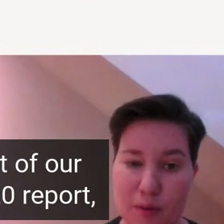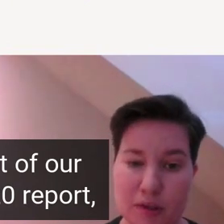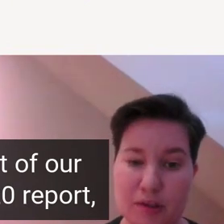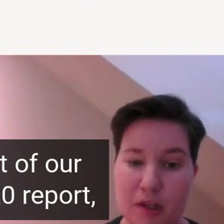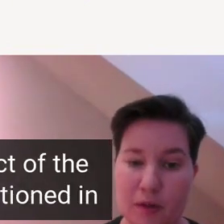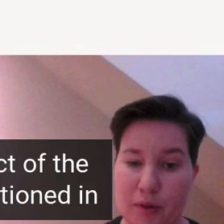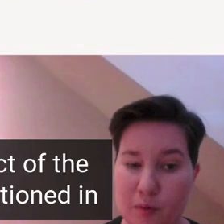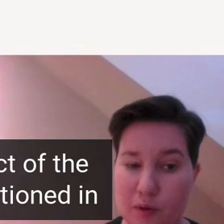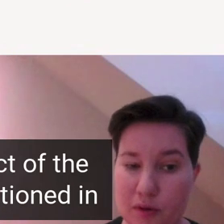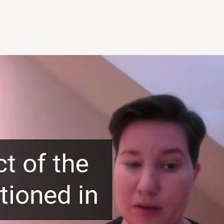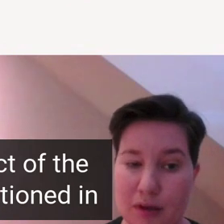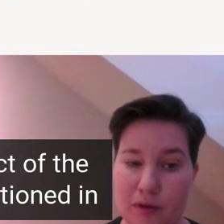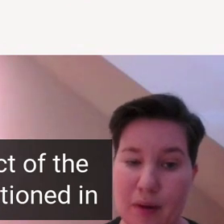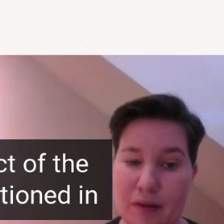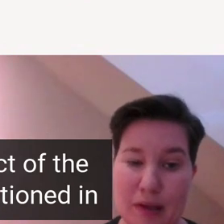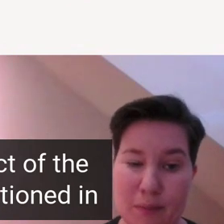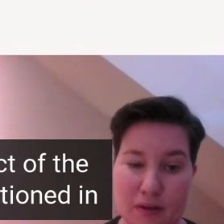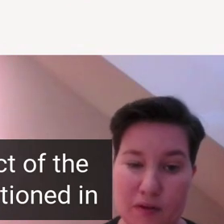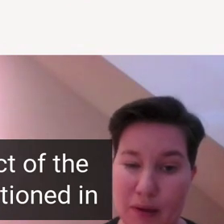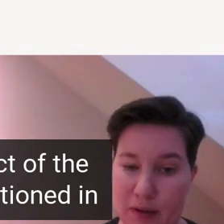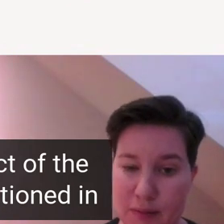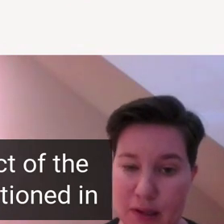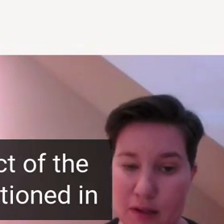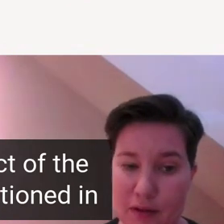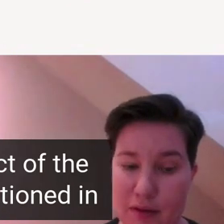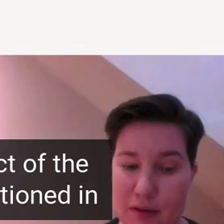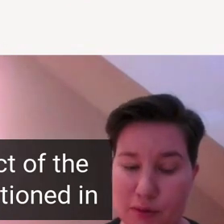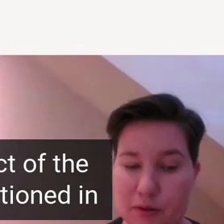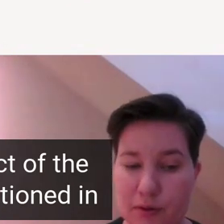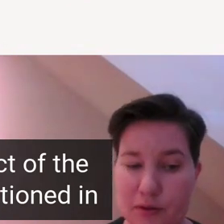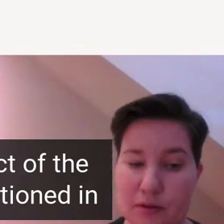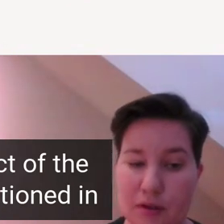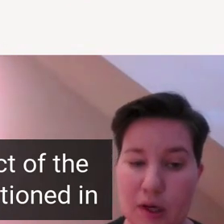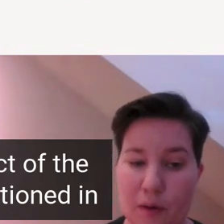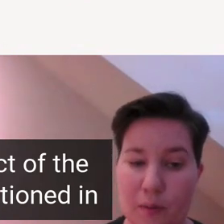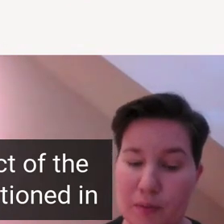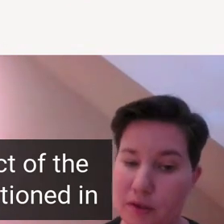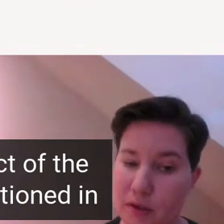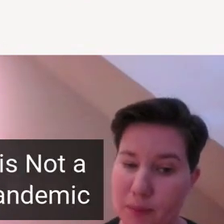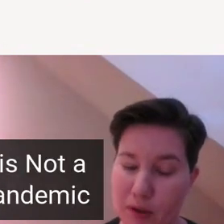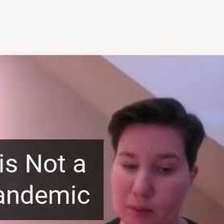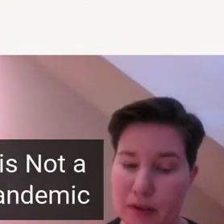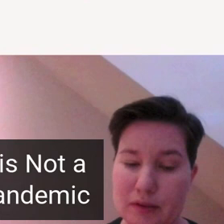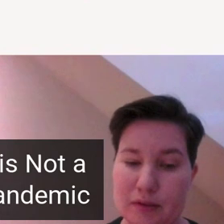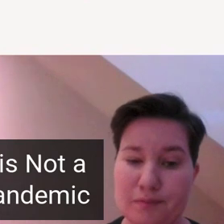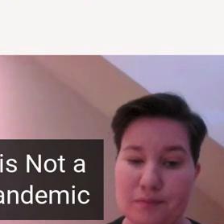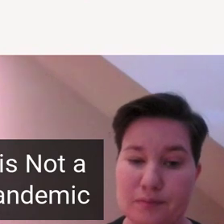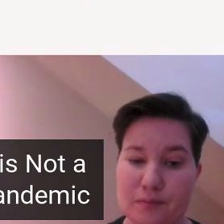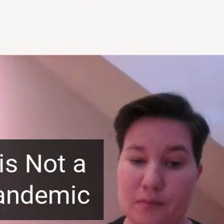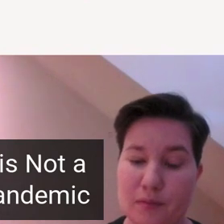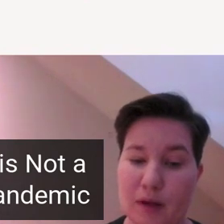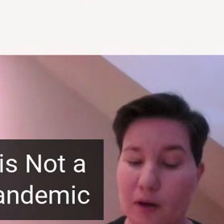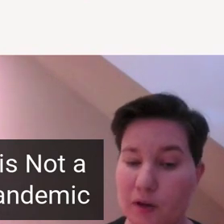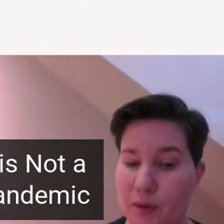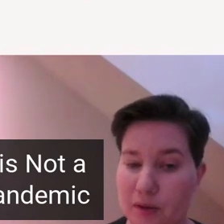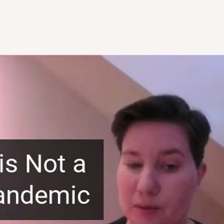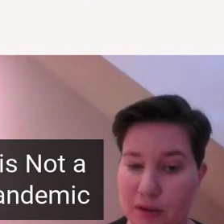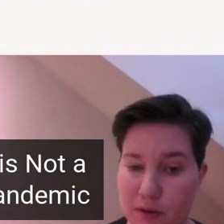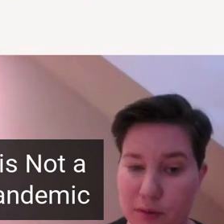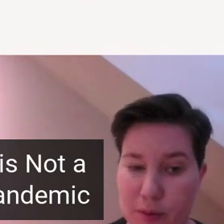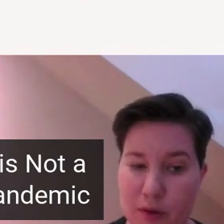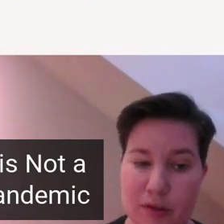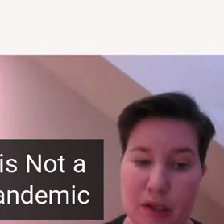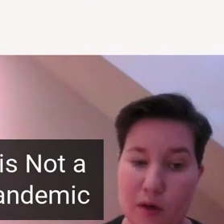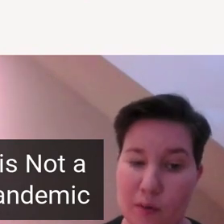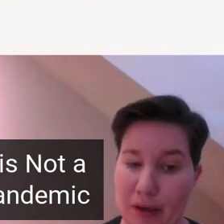2020 report, which warned the sector about the impact of the pandemic on disabled students, was mentioned in Parliament. Our